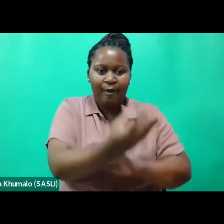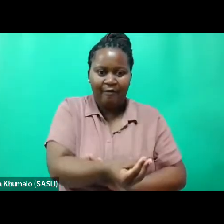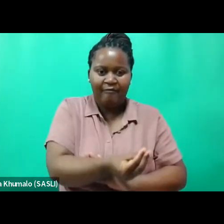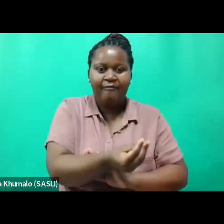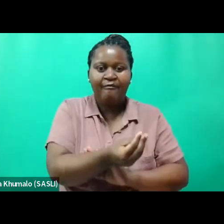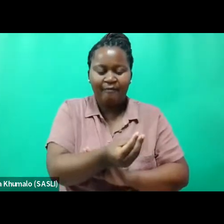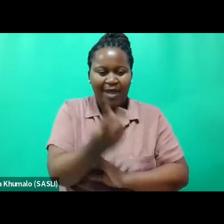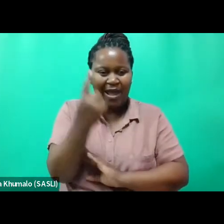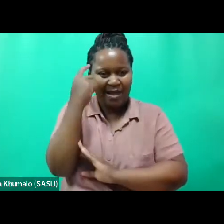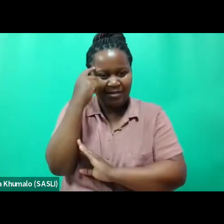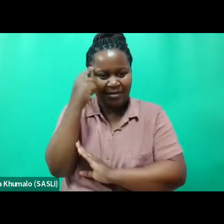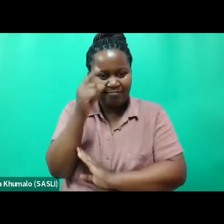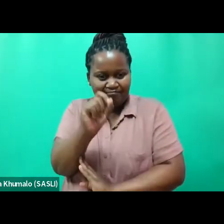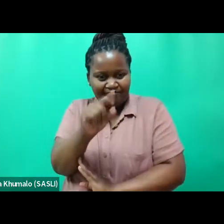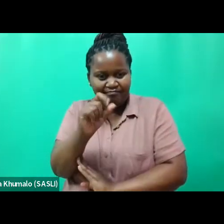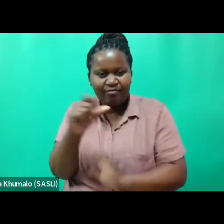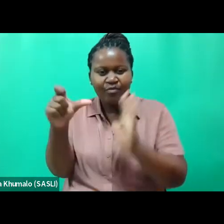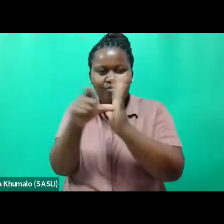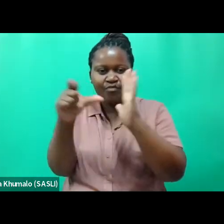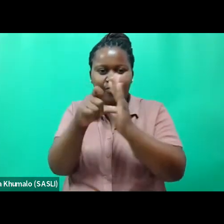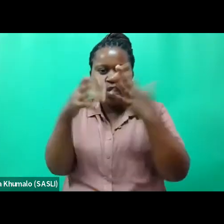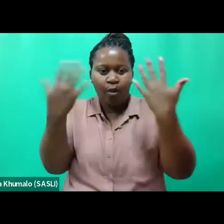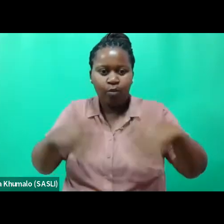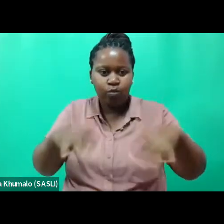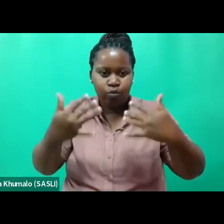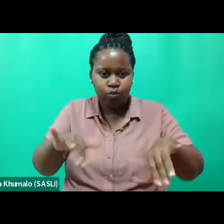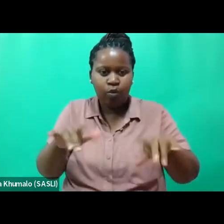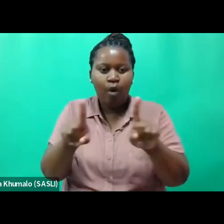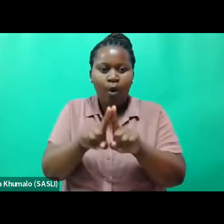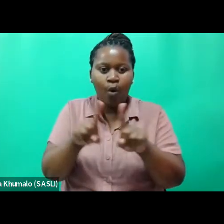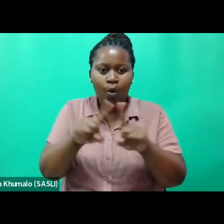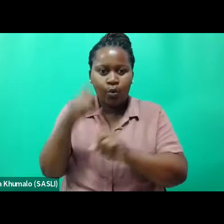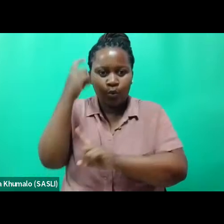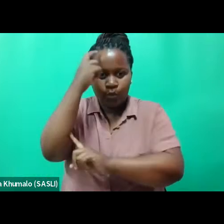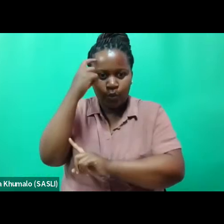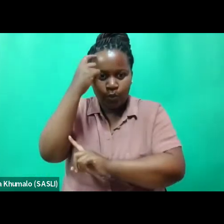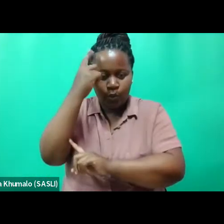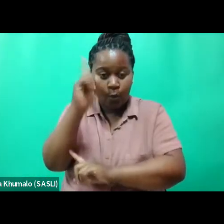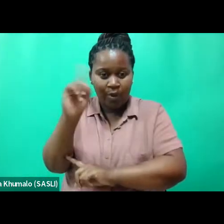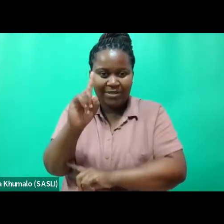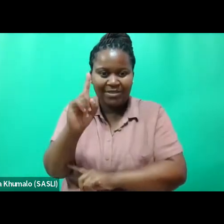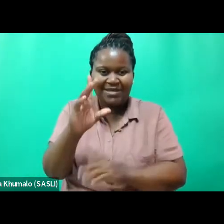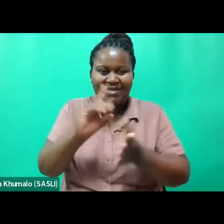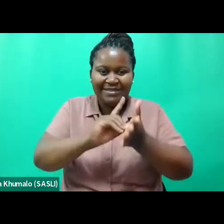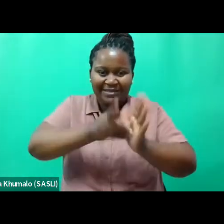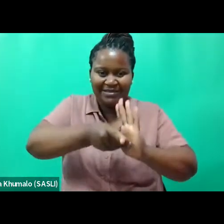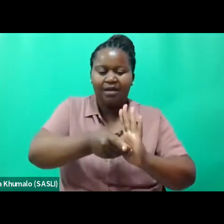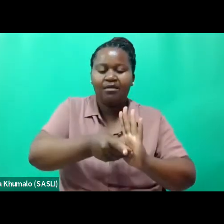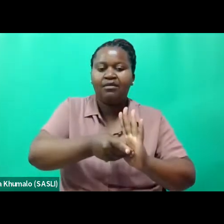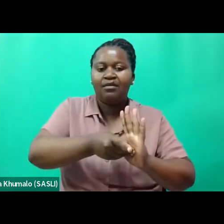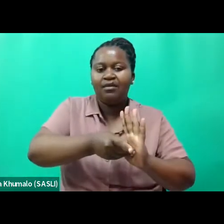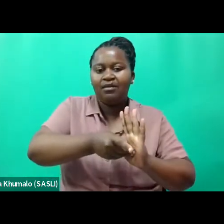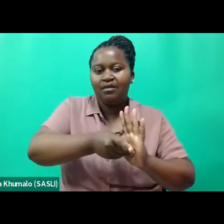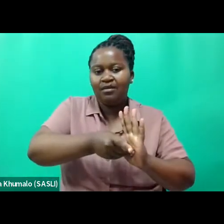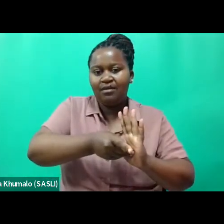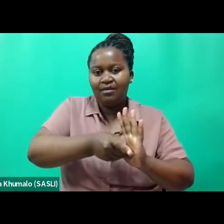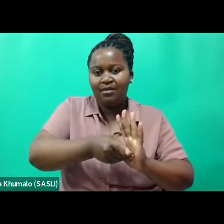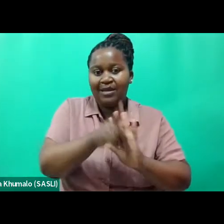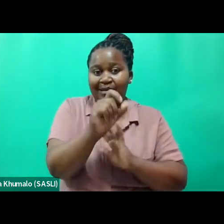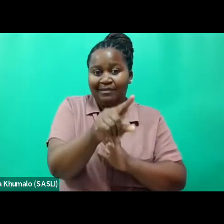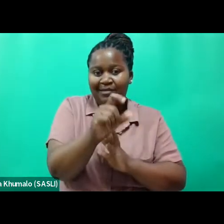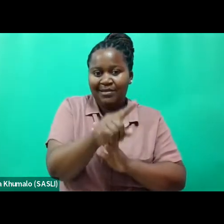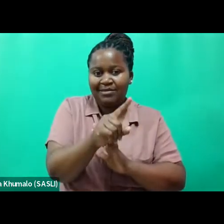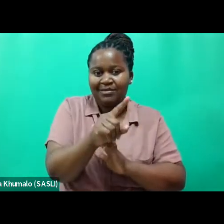think it's very important that you also consider the design of these routers so